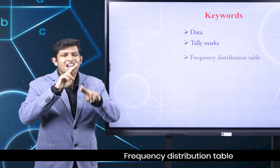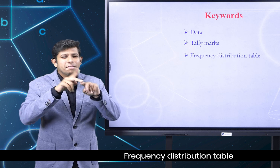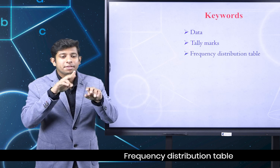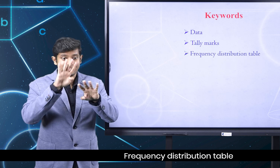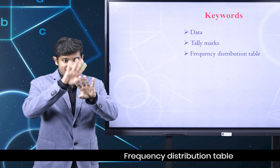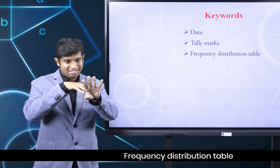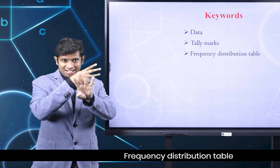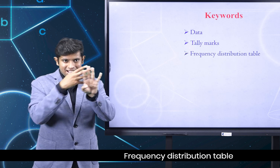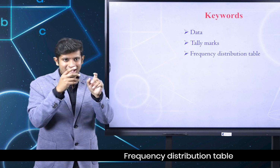frequency distribution table,